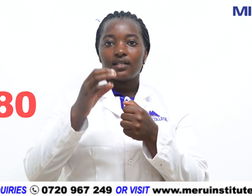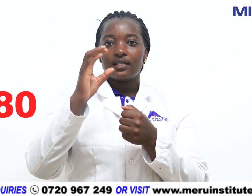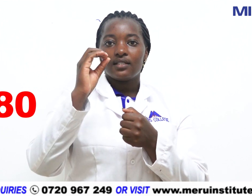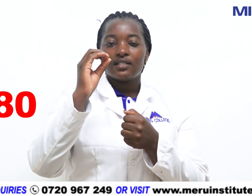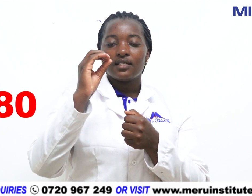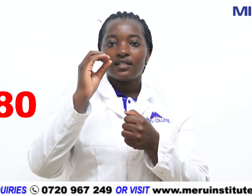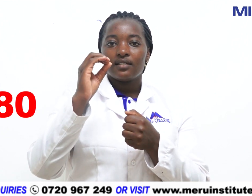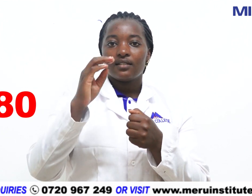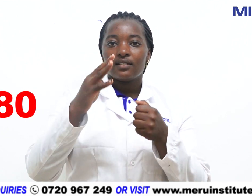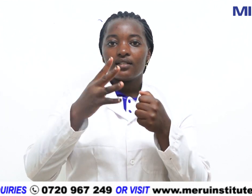80,